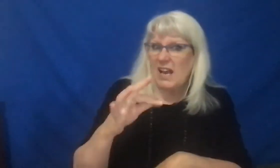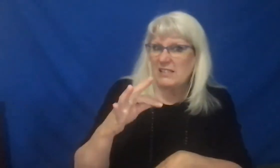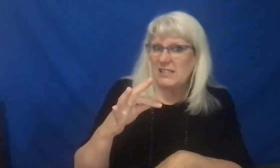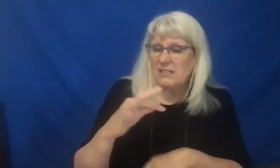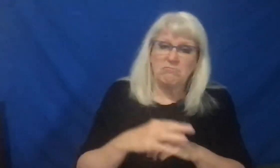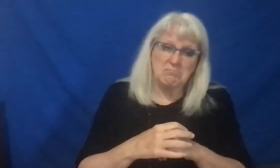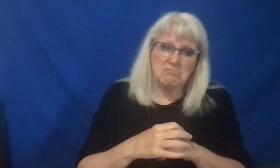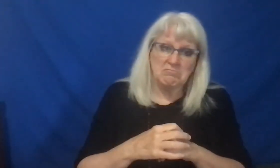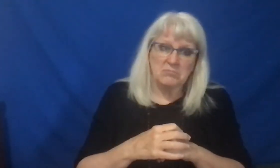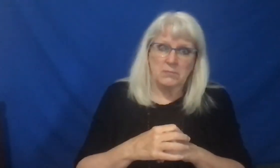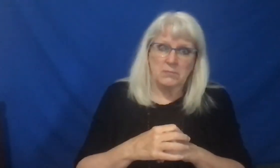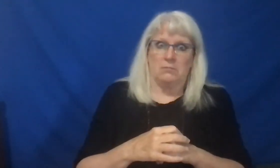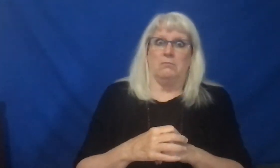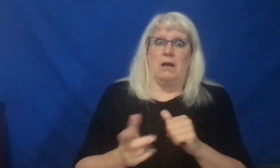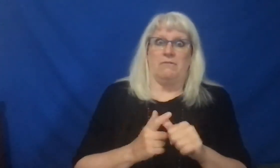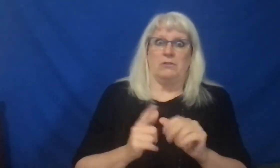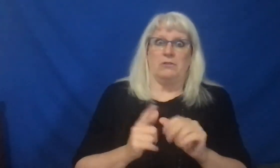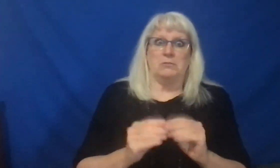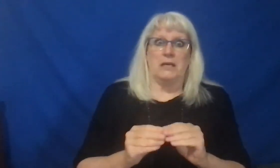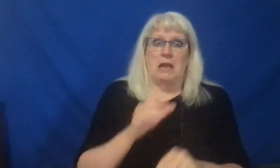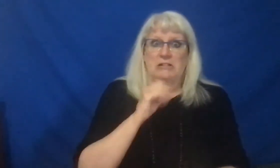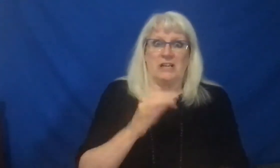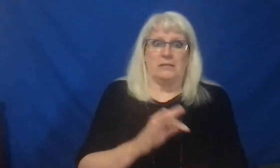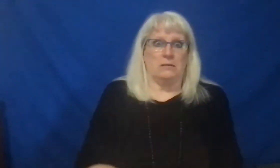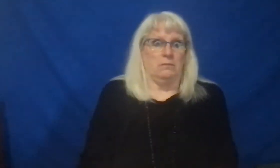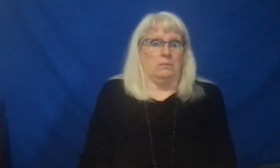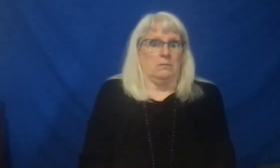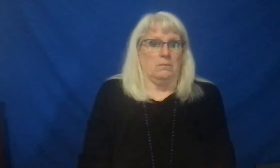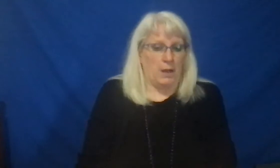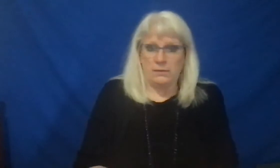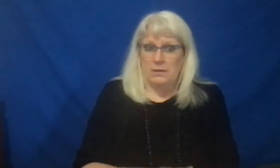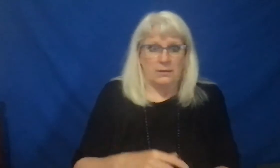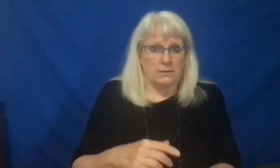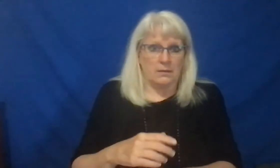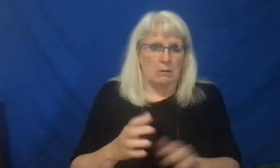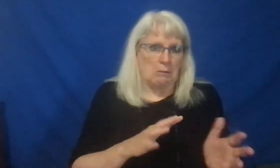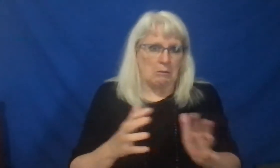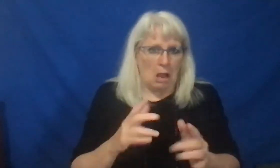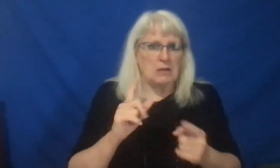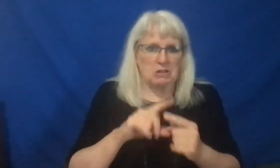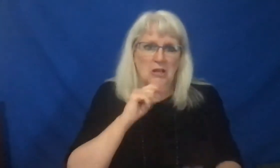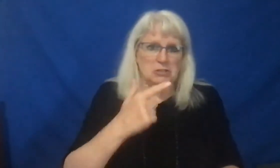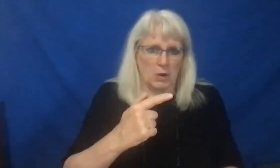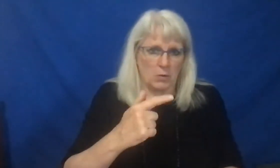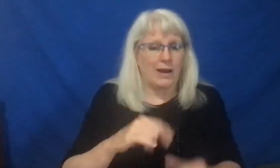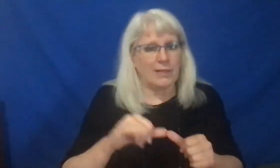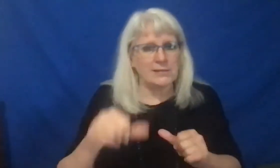found myself at my first meeting. I have stayed since I was 21. I had to do some additional research to